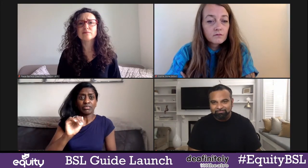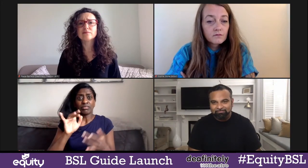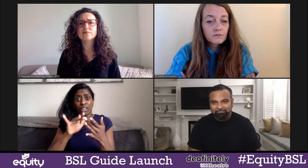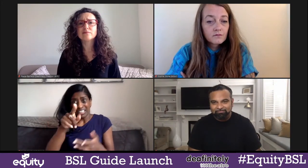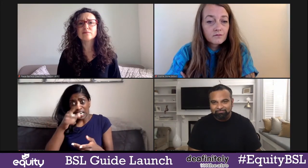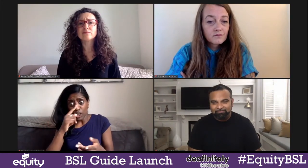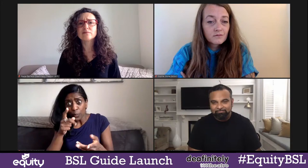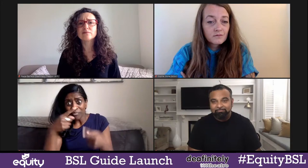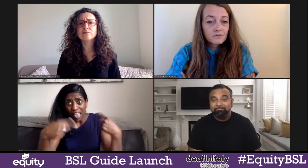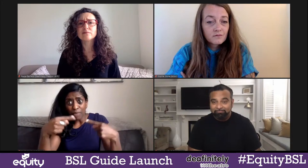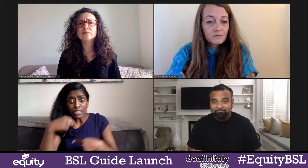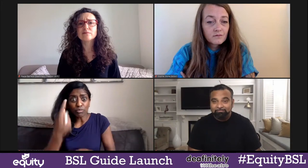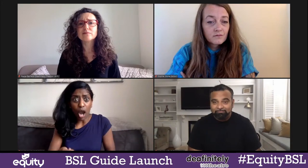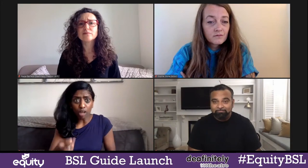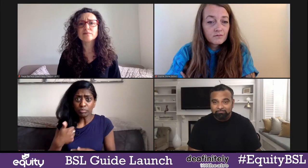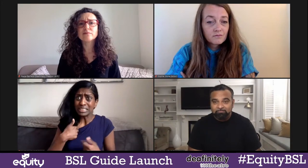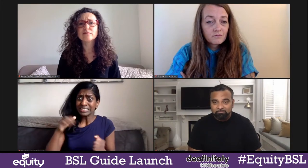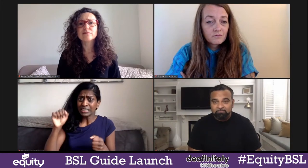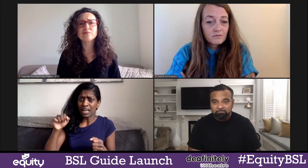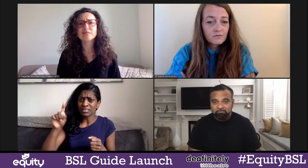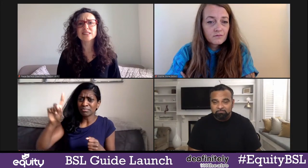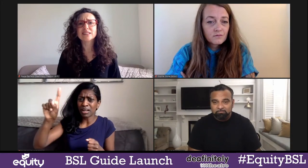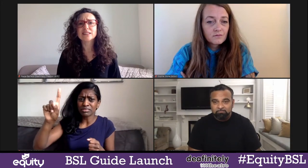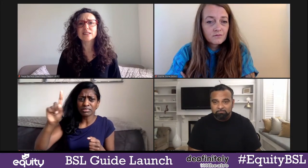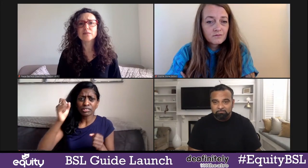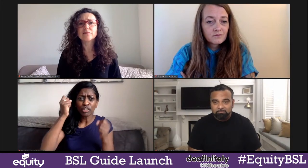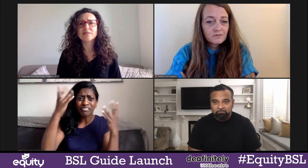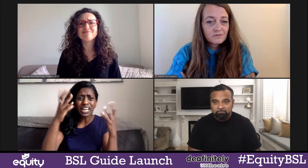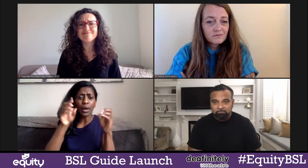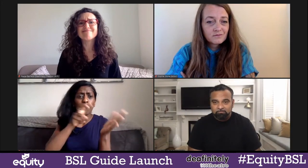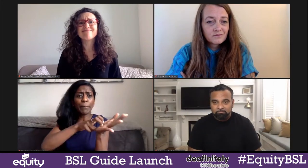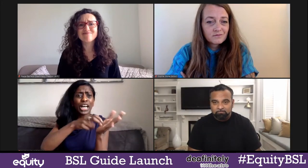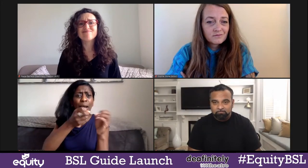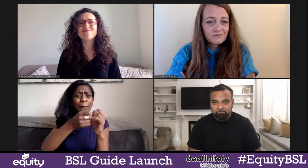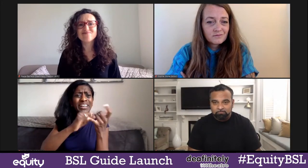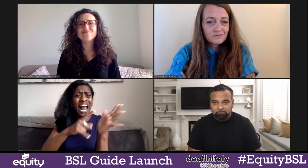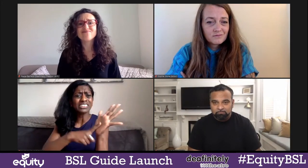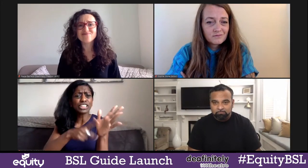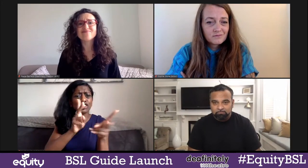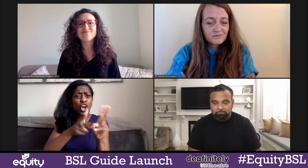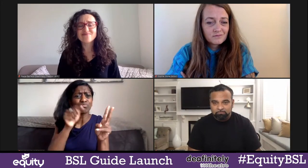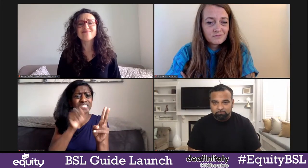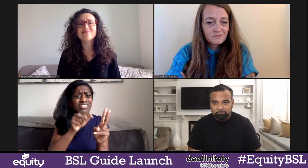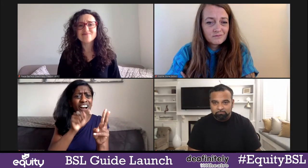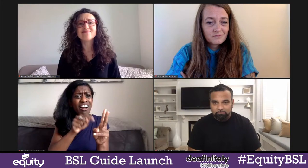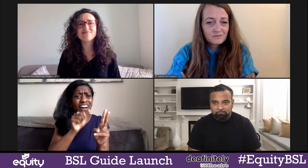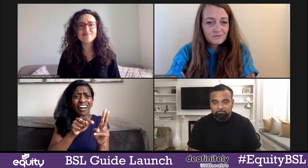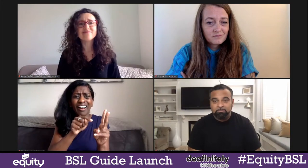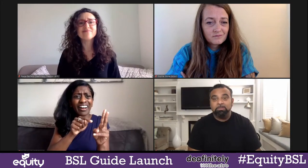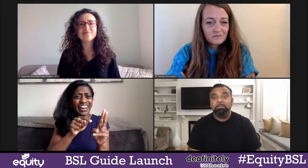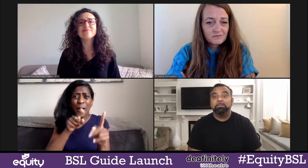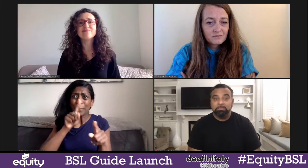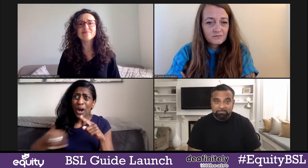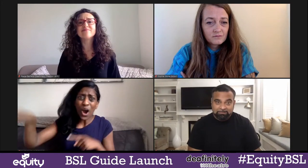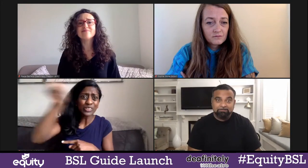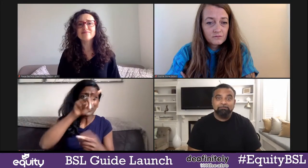they request, they contact you and say, okay, are you available tomorrow? But then I have to remind them about the need for a